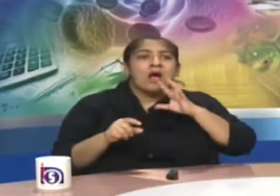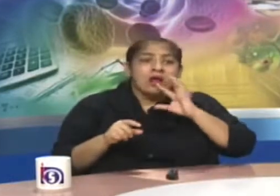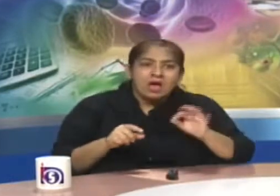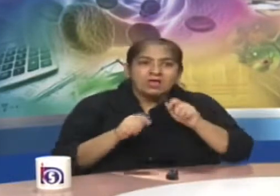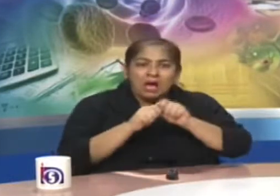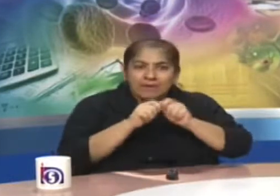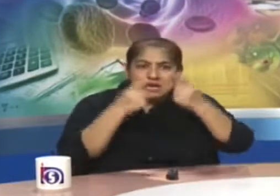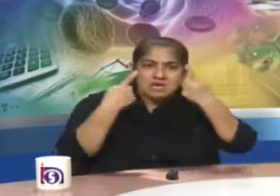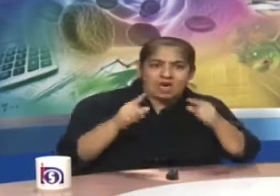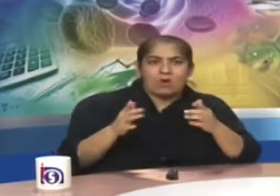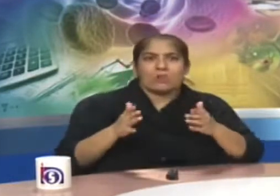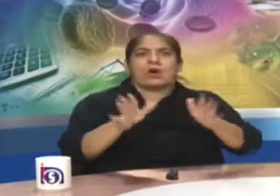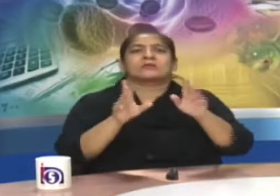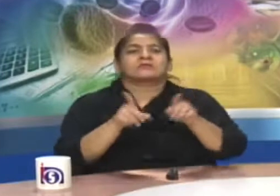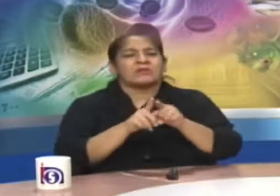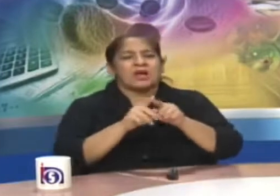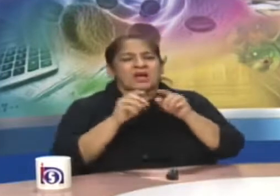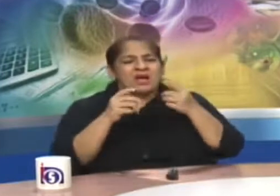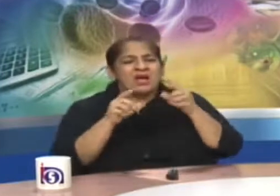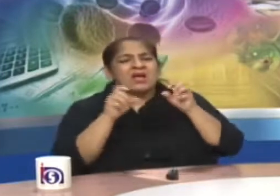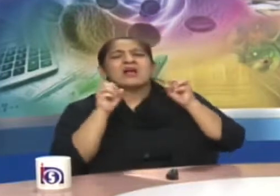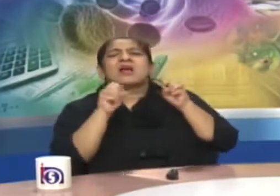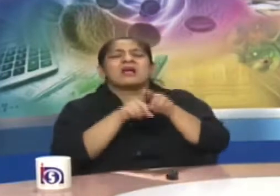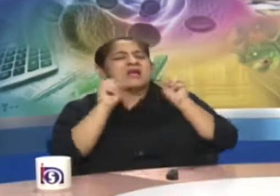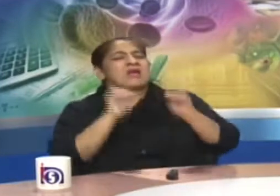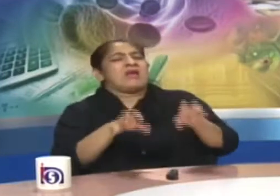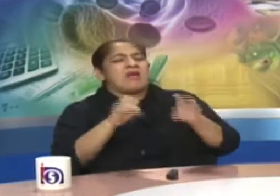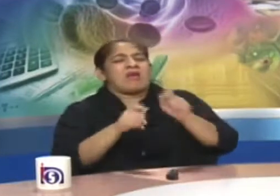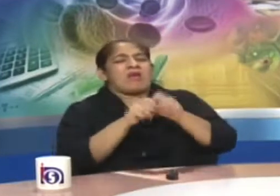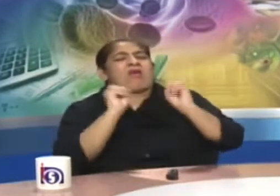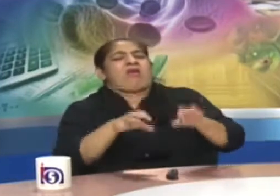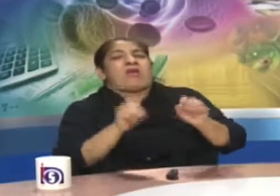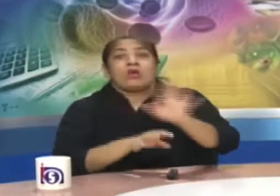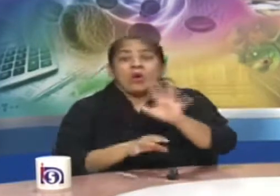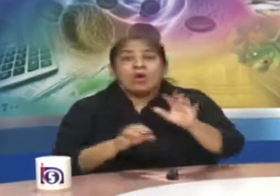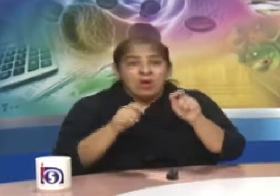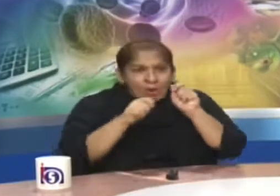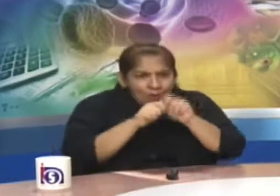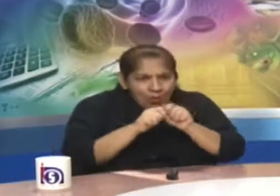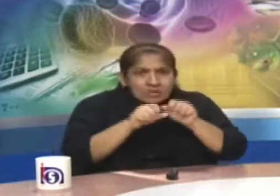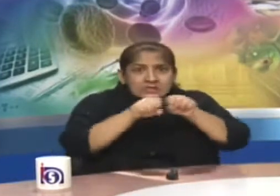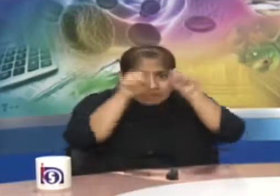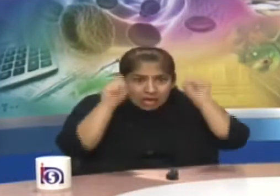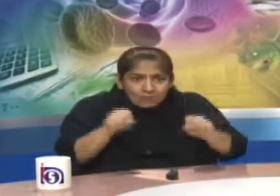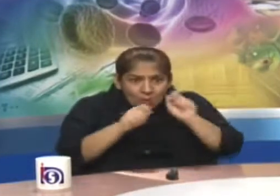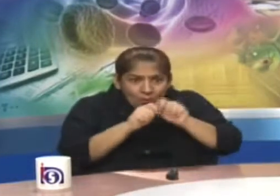first point is it provides a structure,